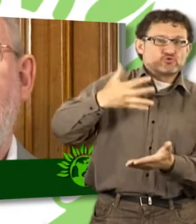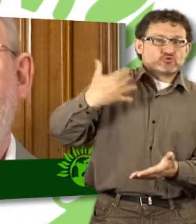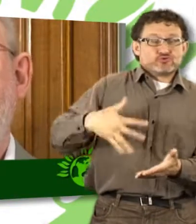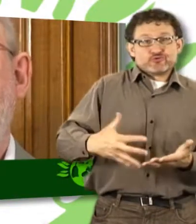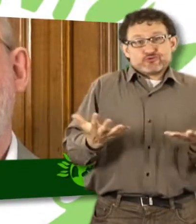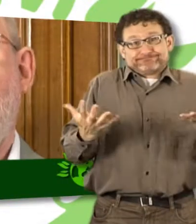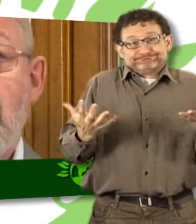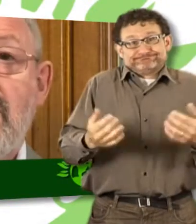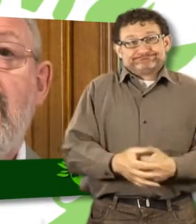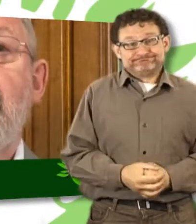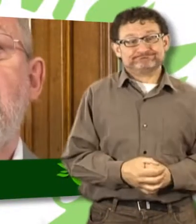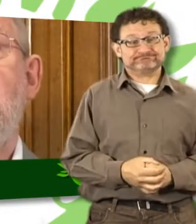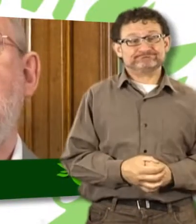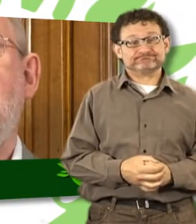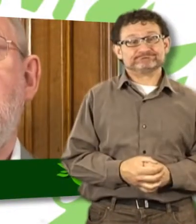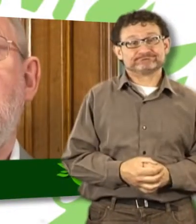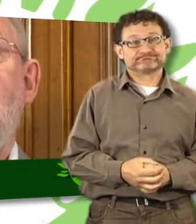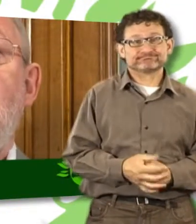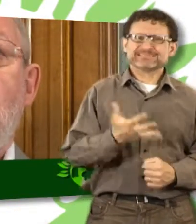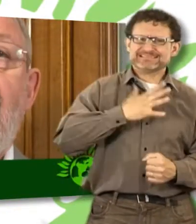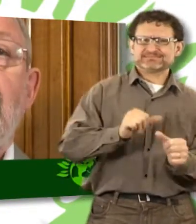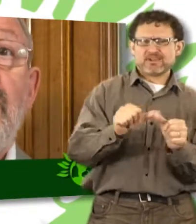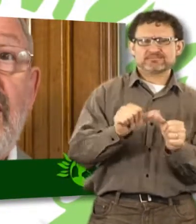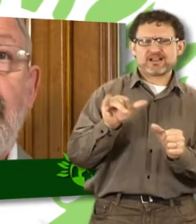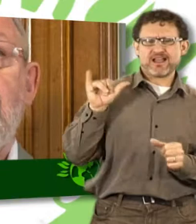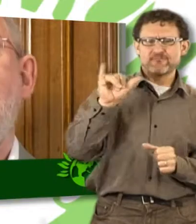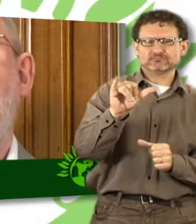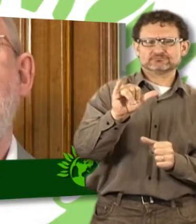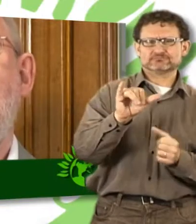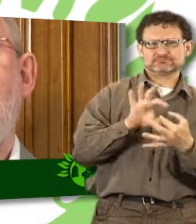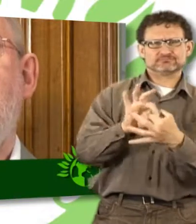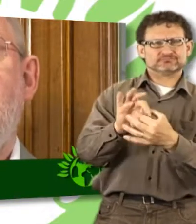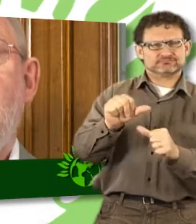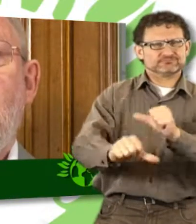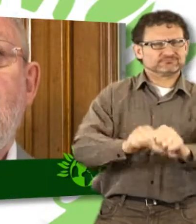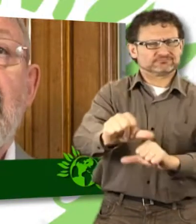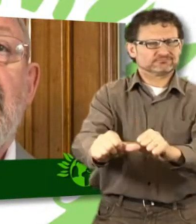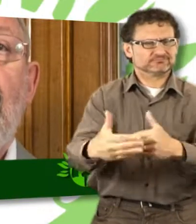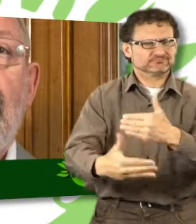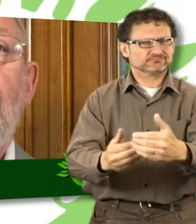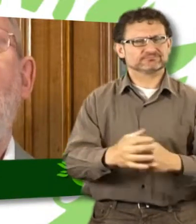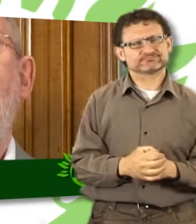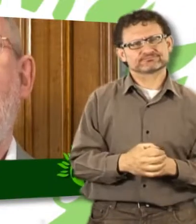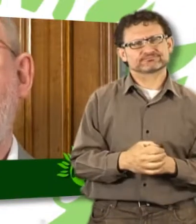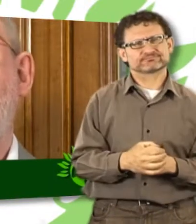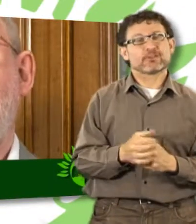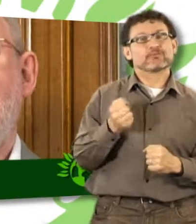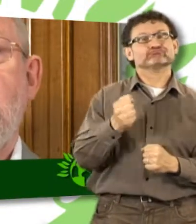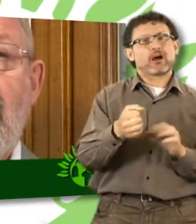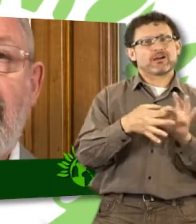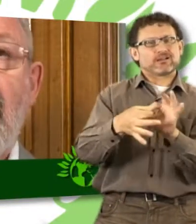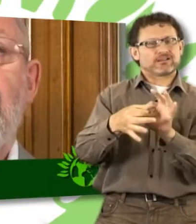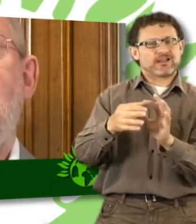our airport, Manchester Airport, and the two cities, and perhaps the two airports working together. I'd like to see long-haul